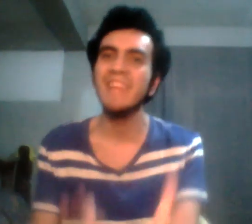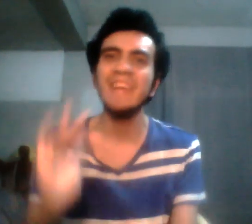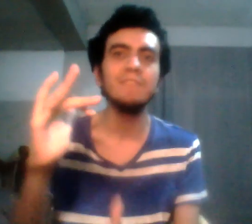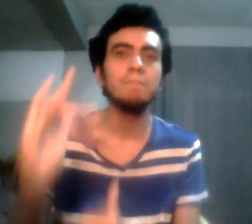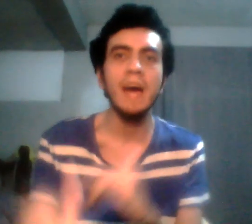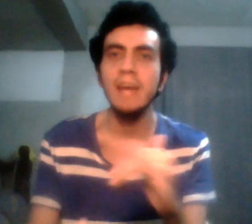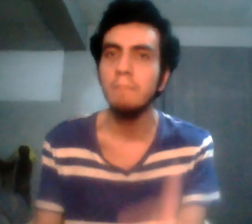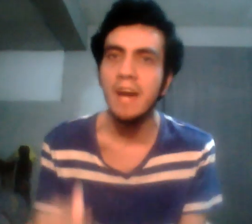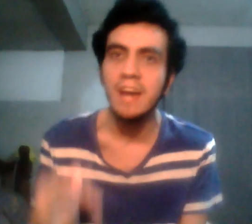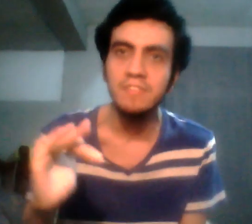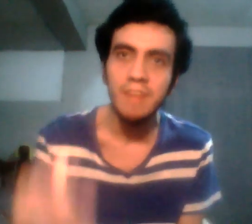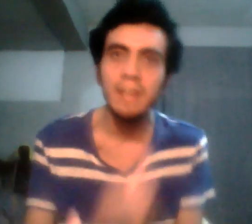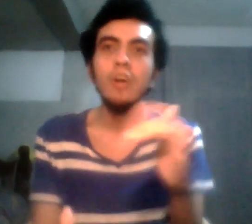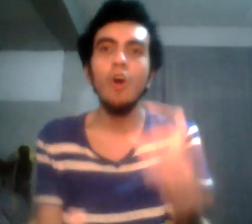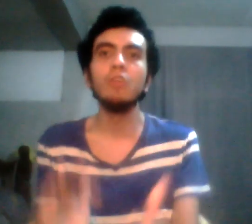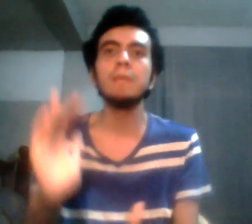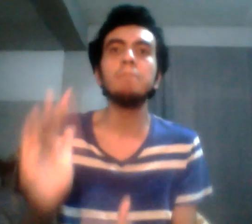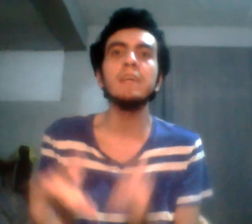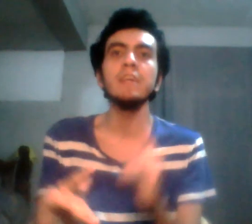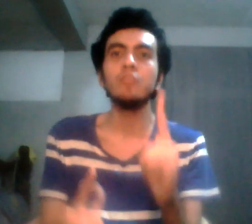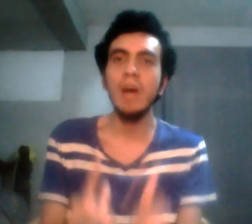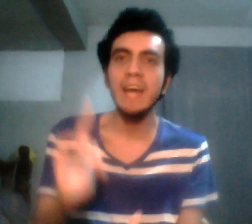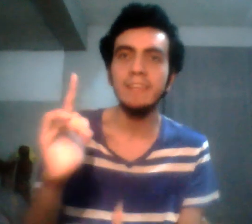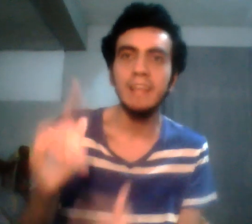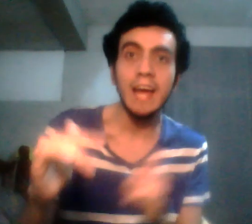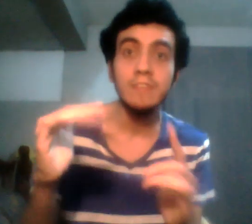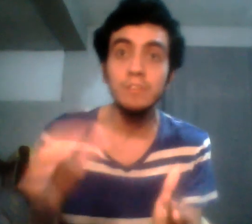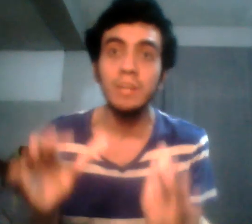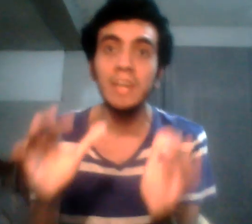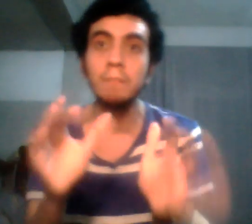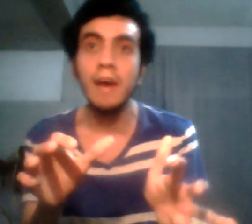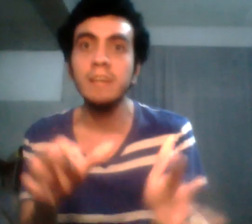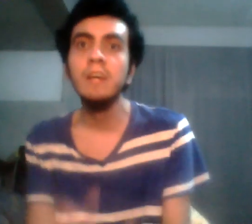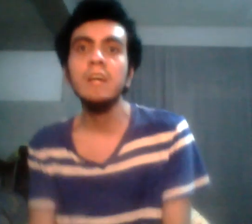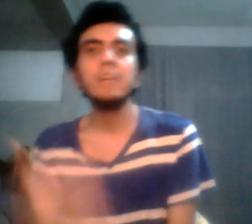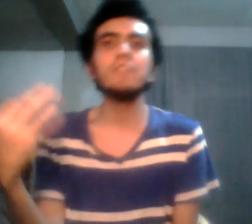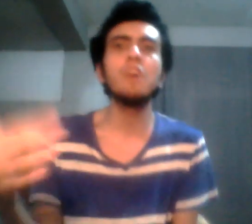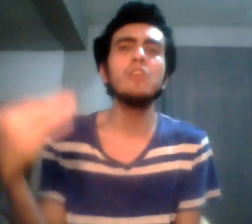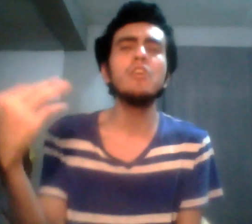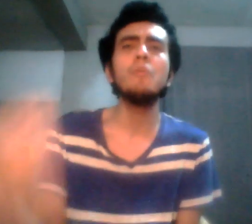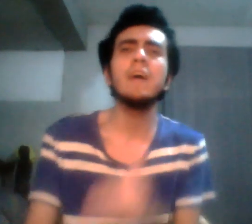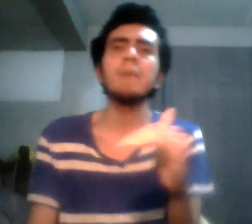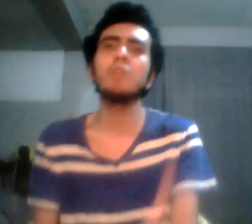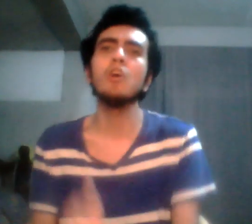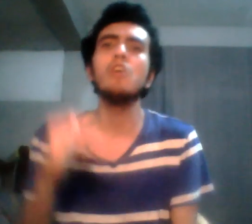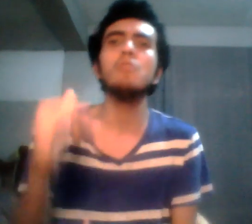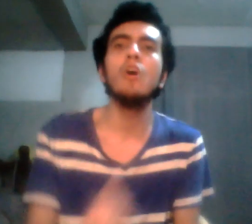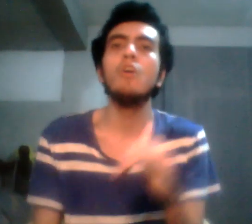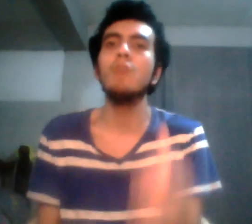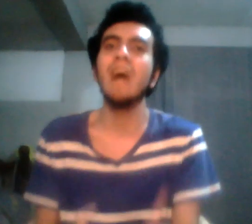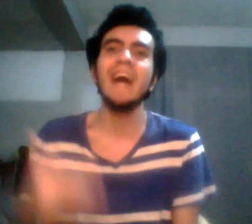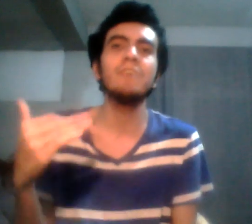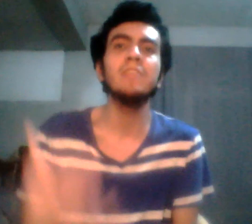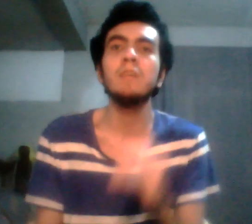Stay here by my side. Only bit white lies to get by. Cause don't know where I'm going. Oh, I don't